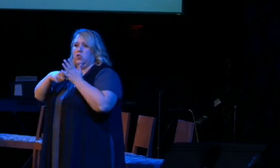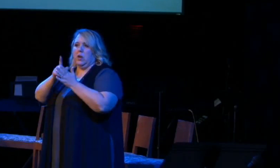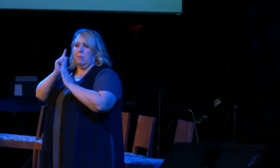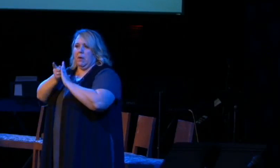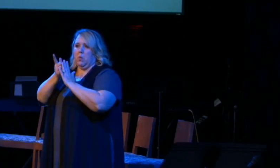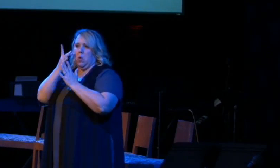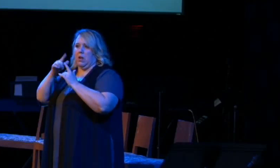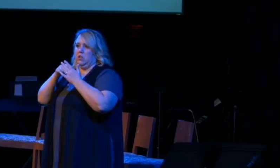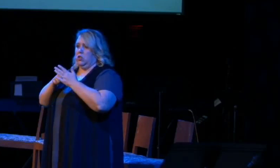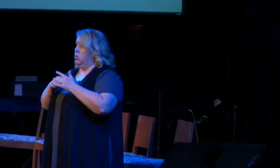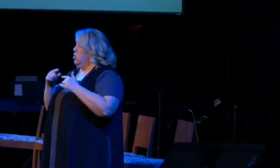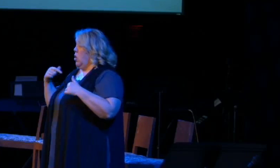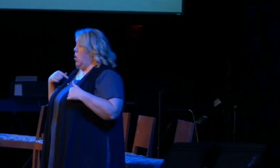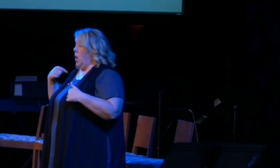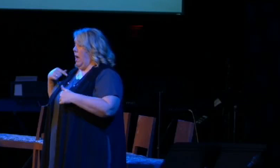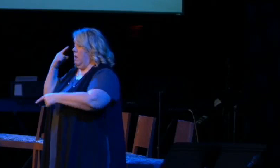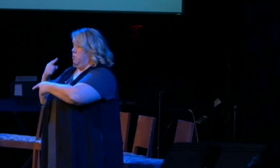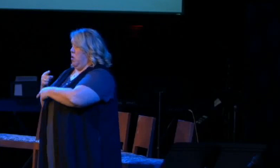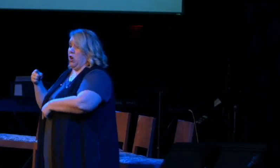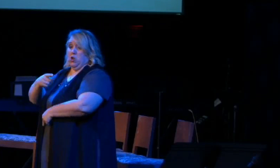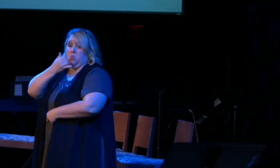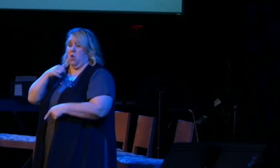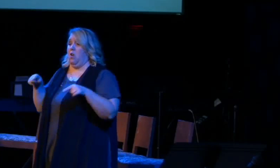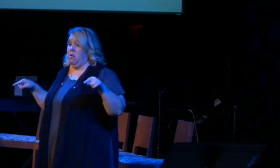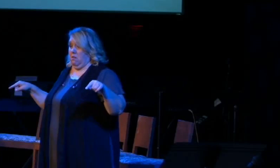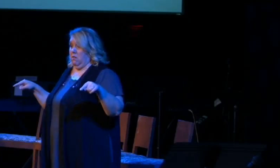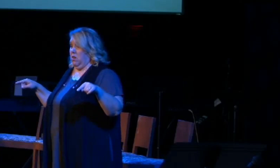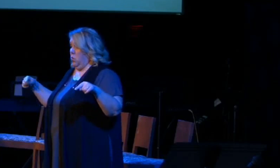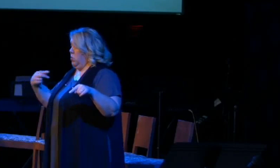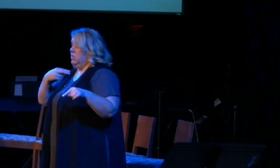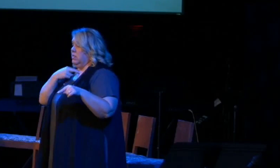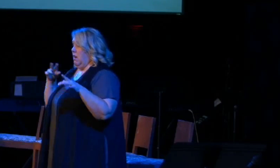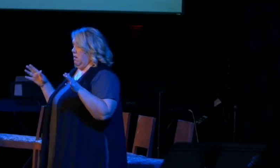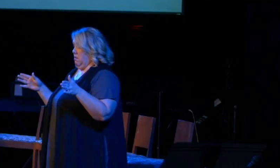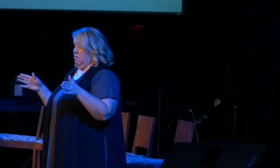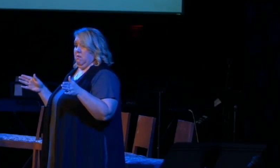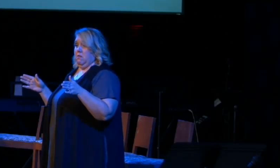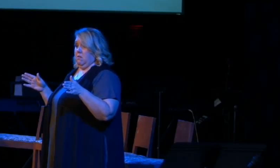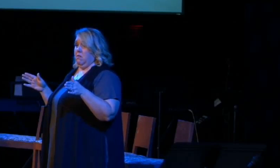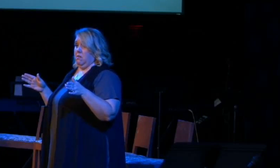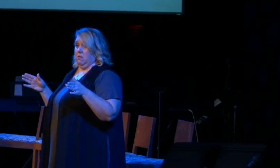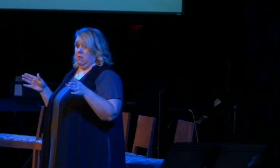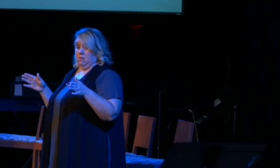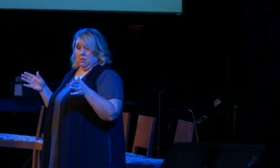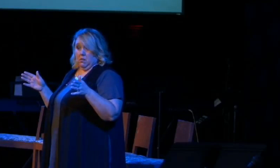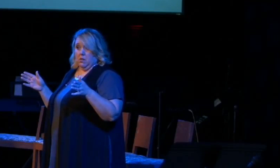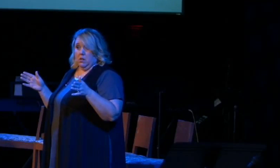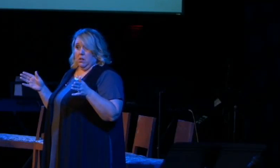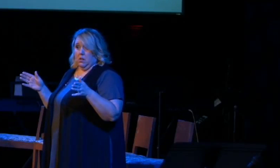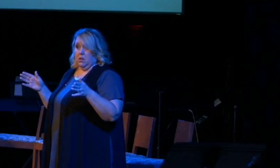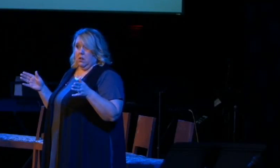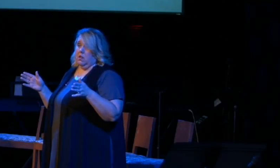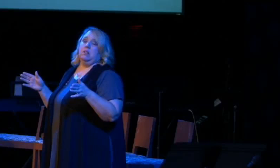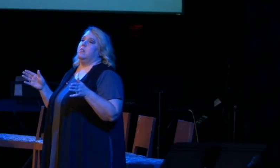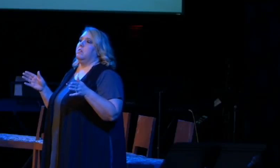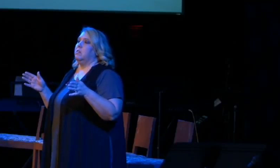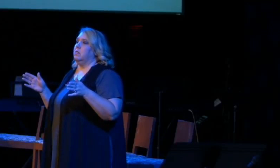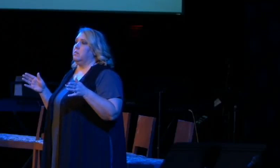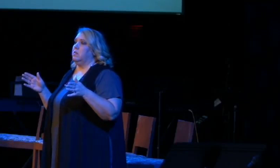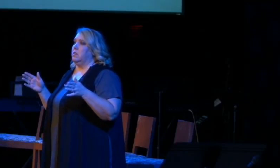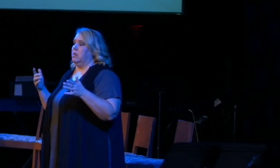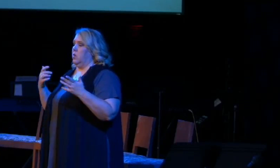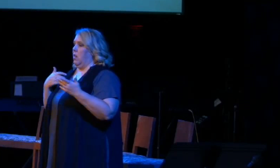here's this axis of I'm right and you're wrong, and this is where we're stuck. Right? We've not been able to get through the